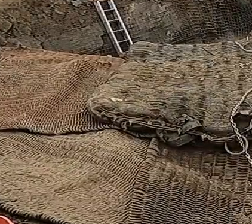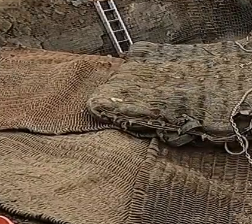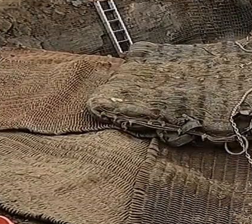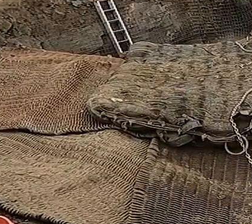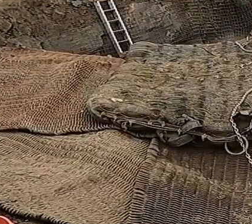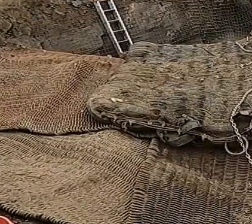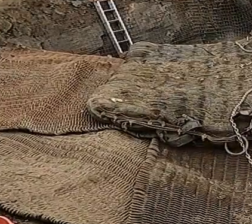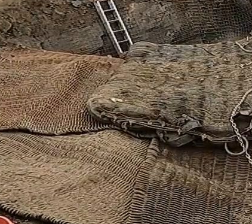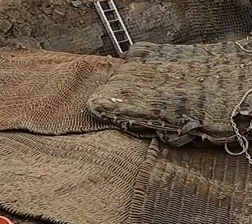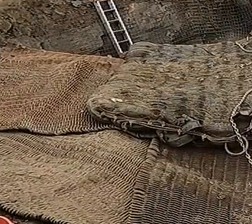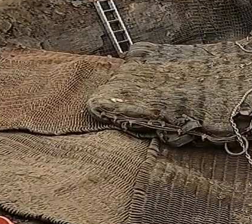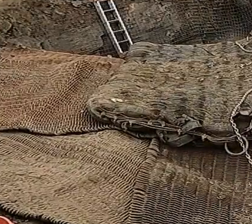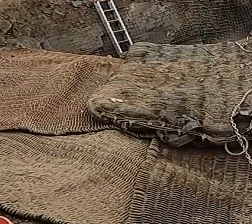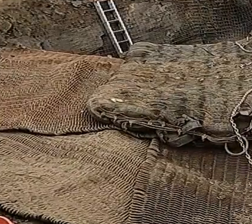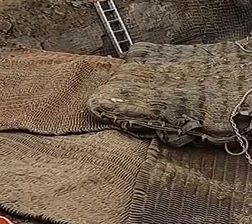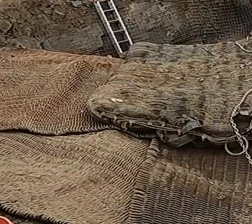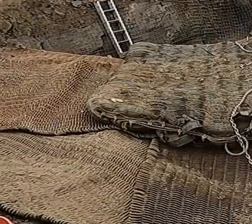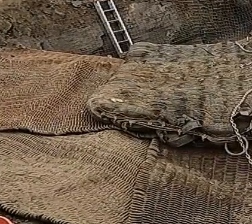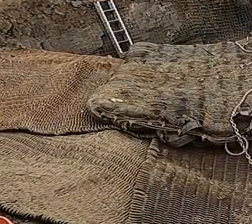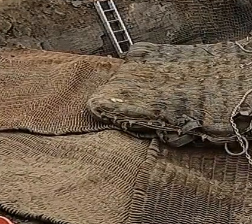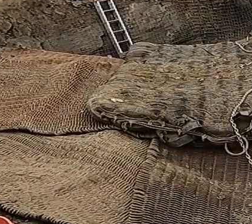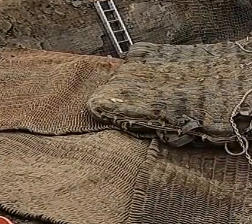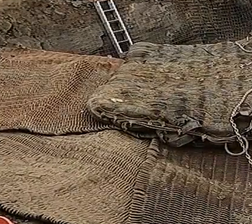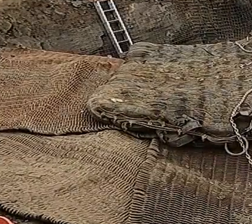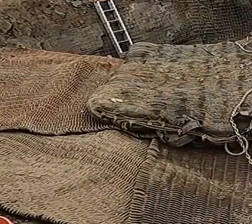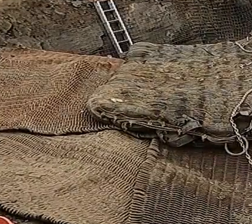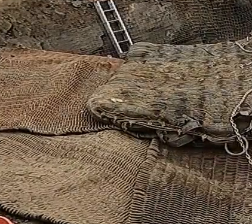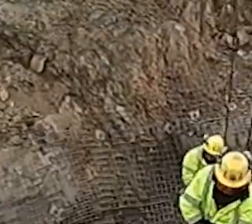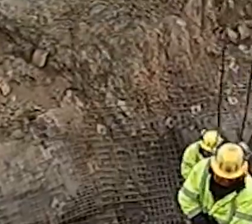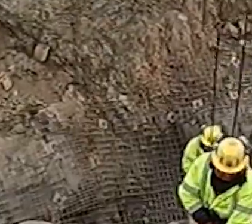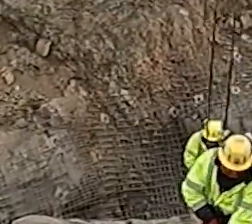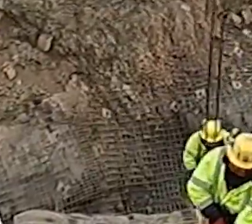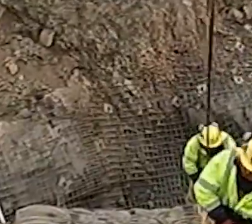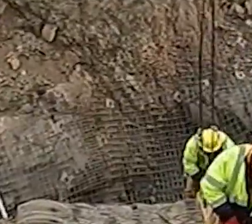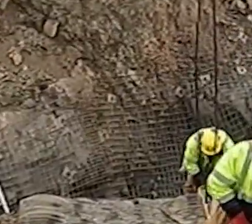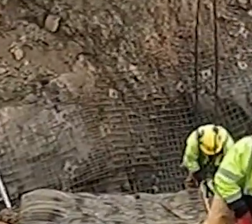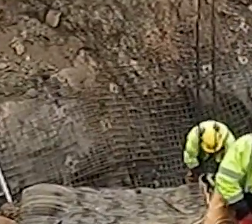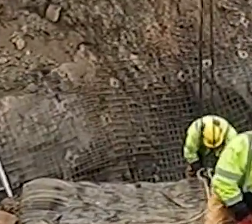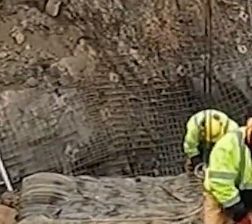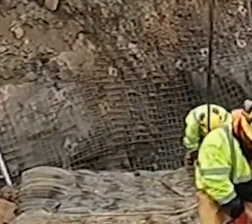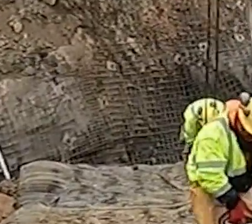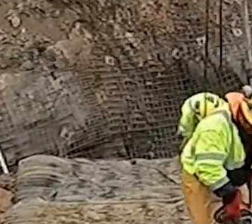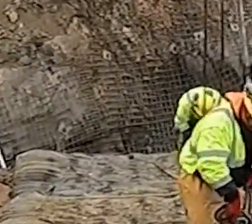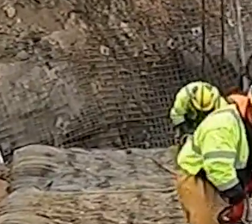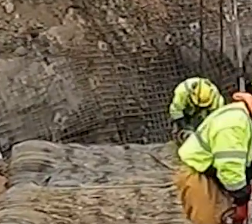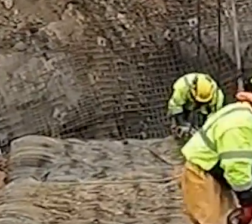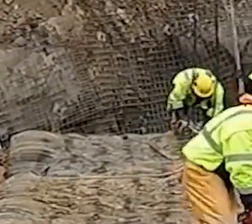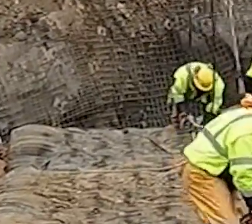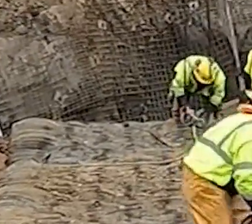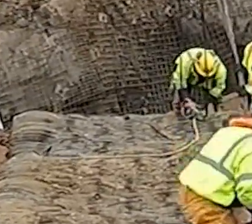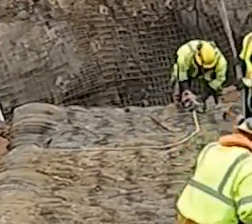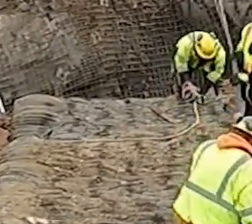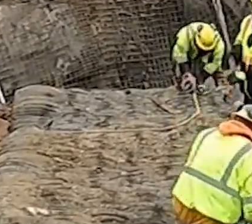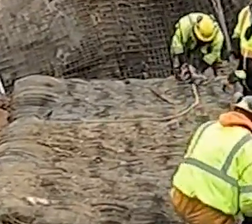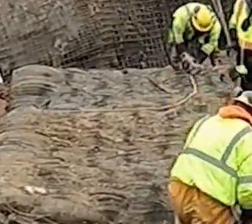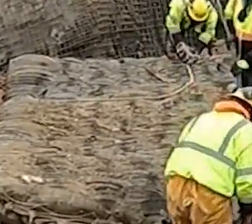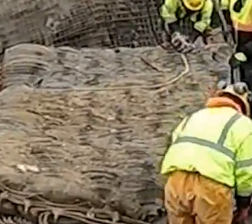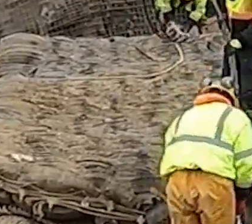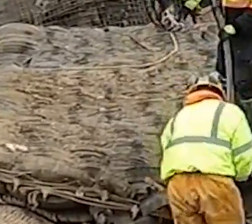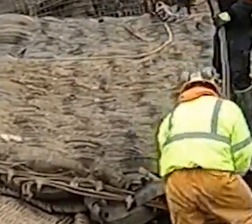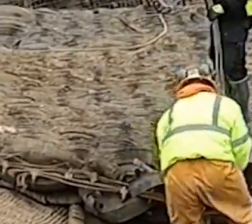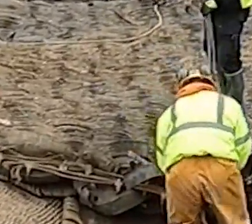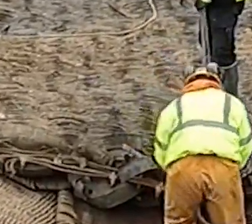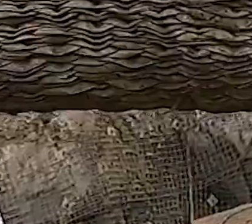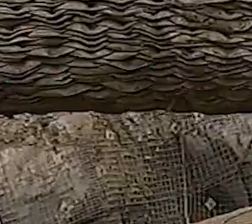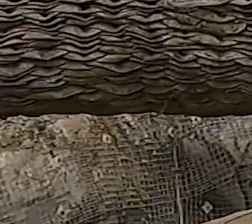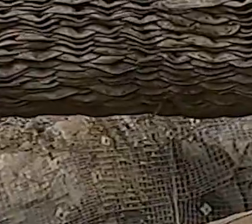just below the surface. And our team has been coordinating closely with neighbors to alert them of these blasts to